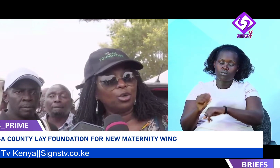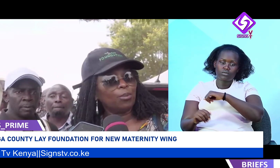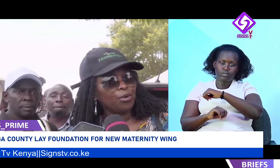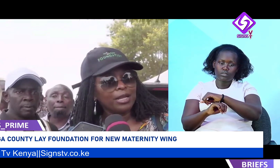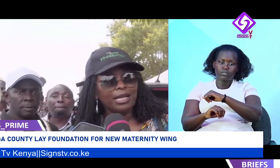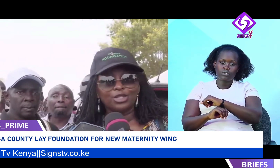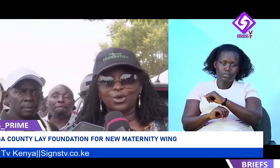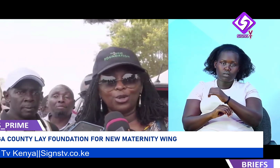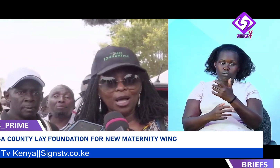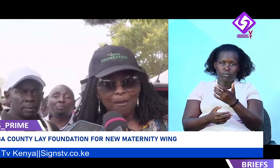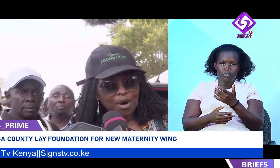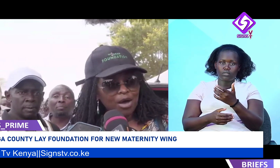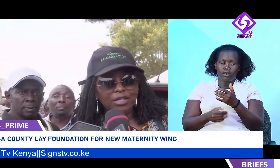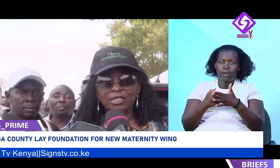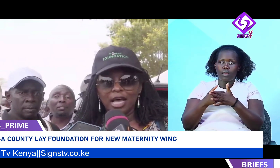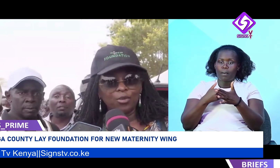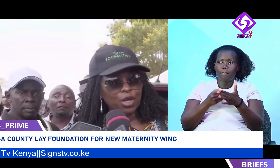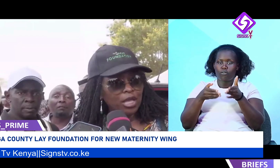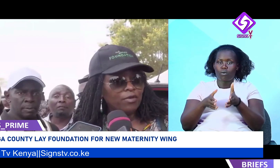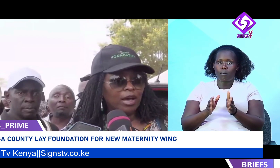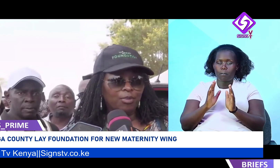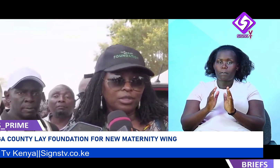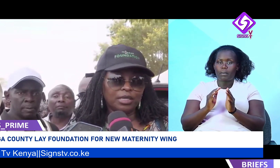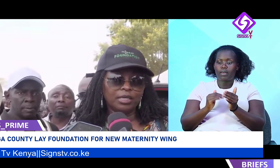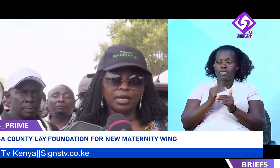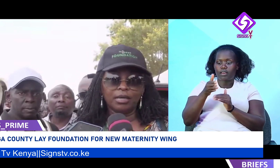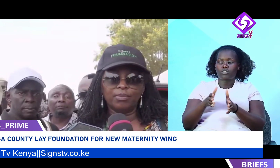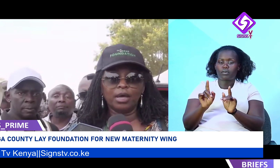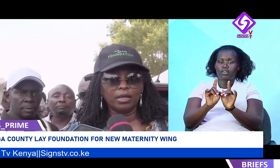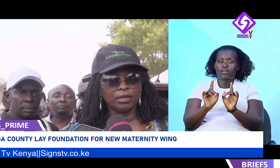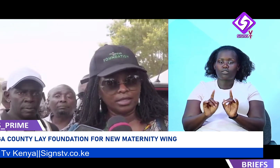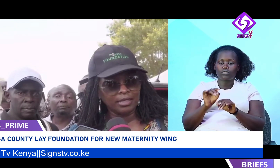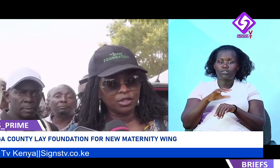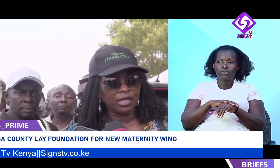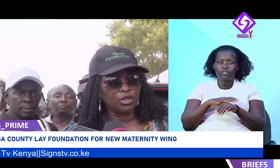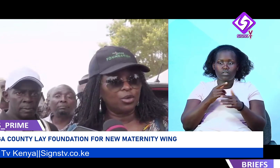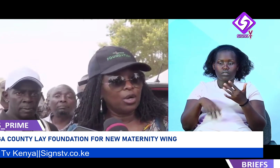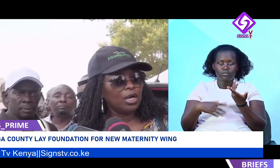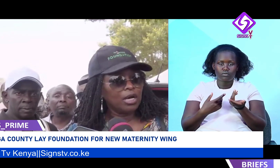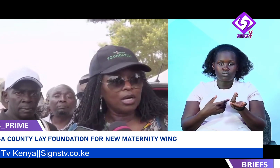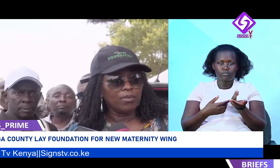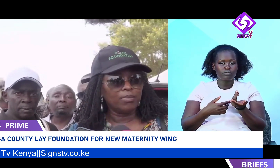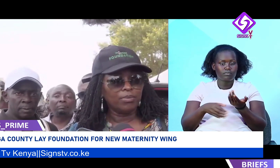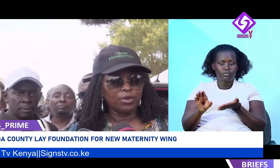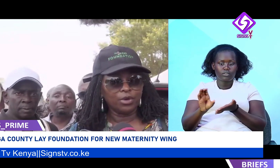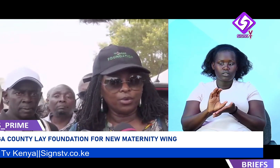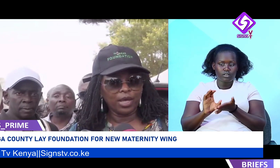neonatal, prenatal, births, and we even have put in a center so that we